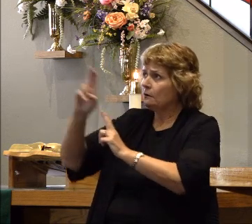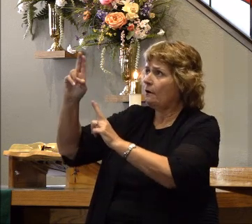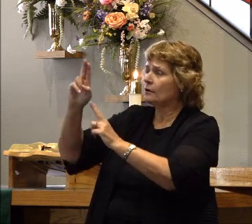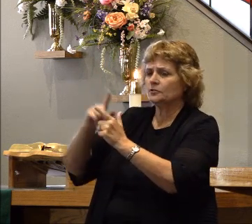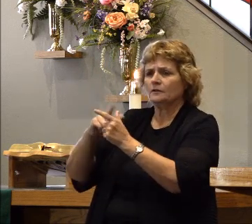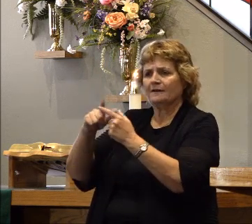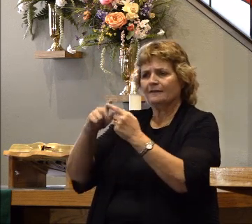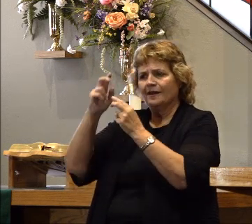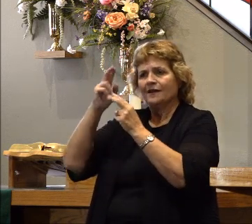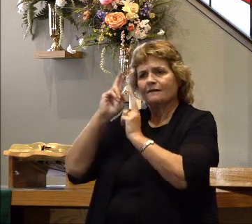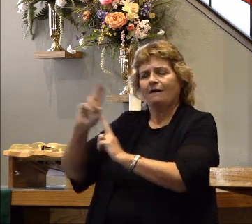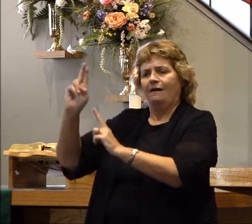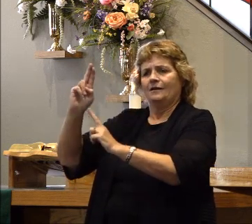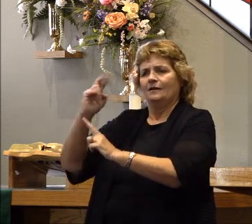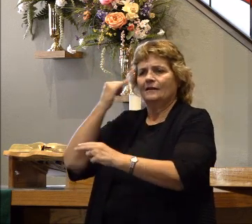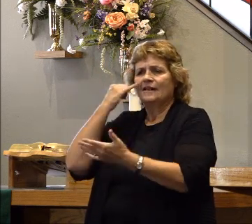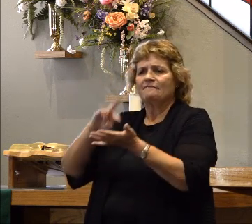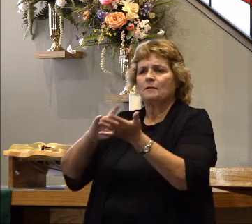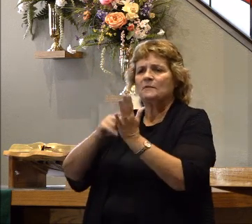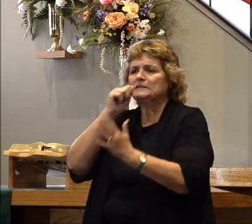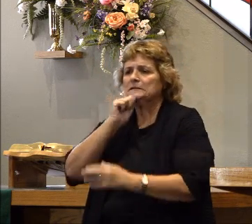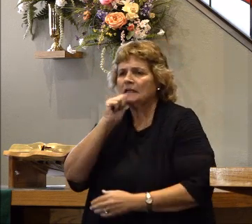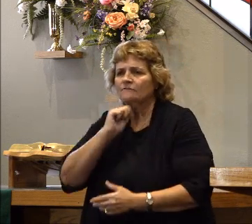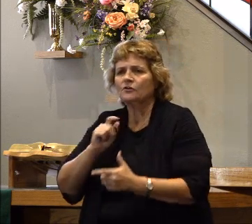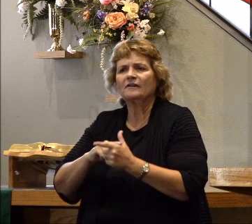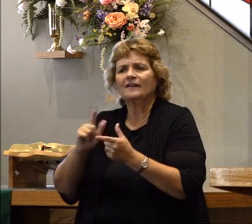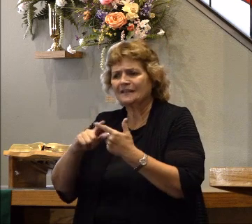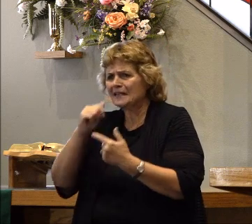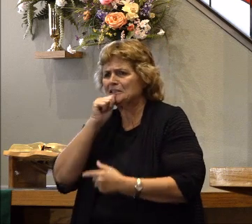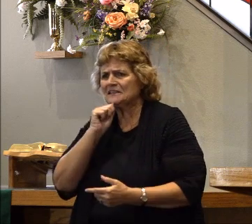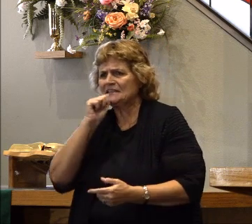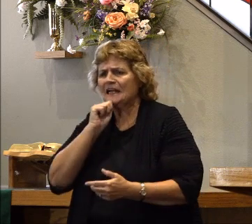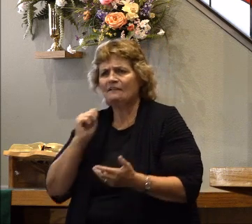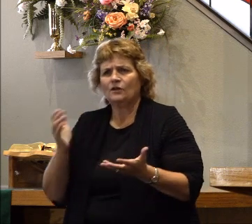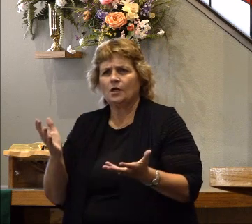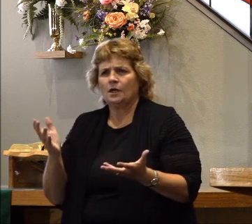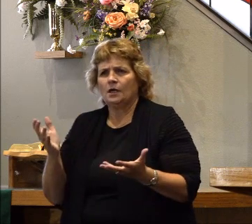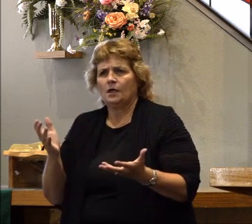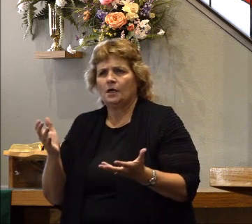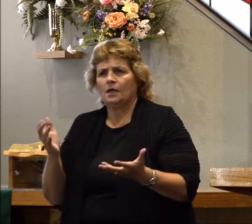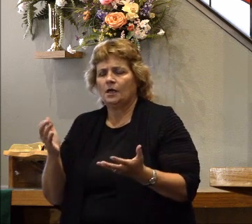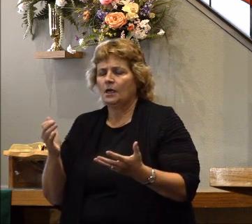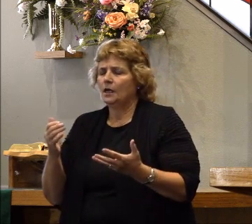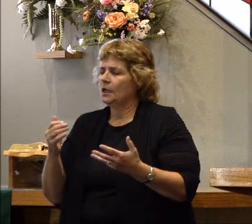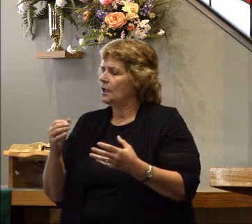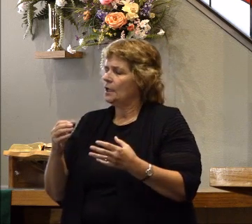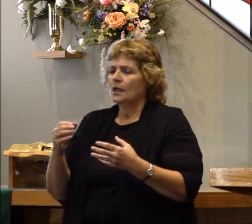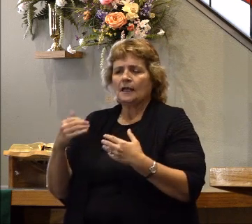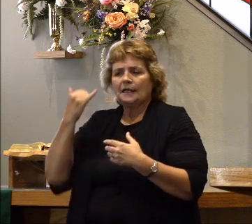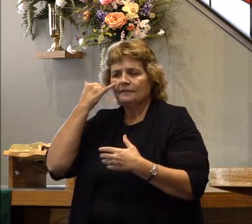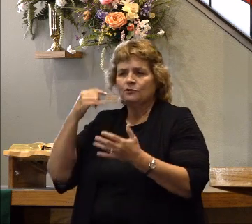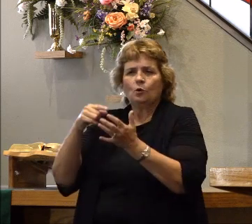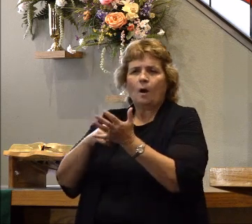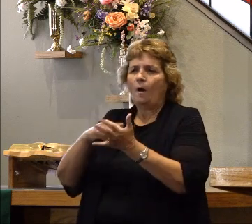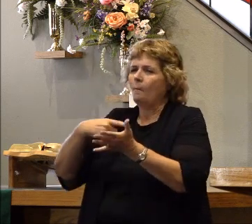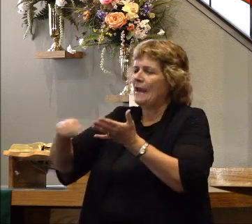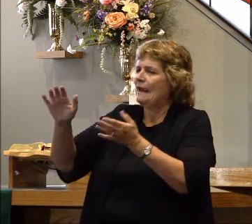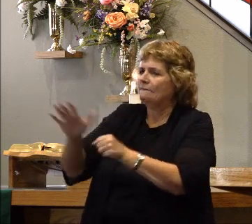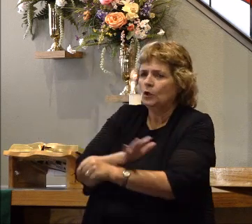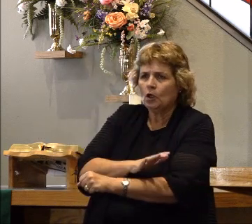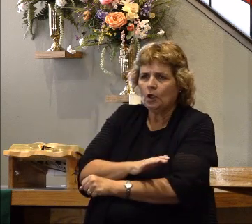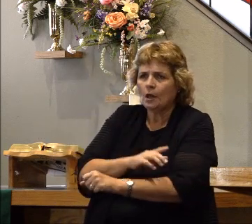then suffering. Leave no debt outstanding, except for the debt that we cannot pay in